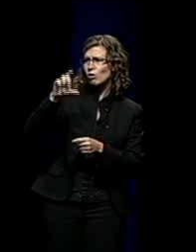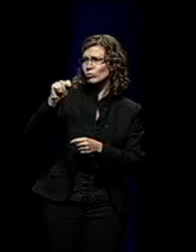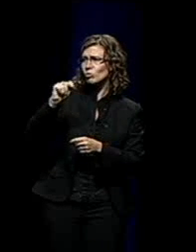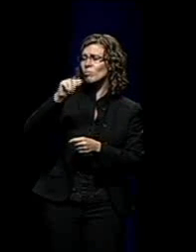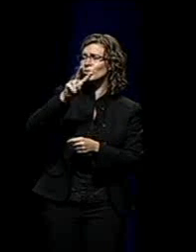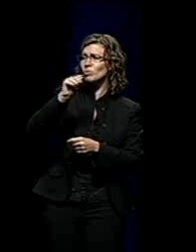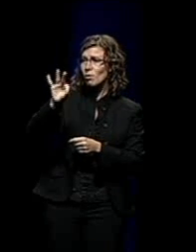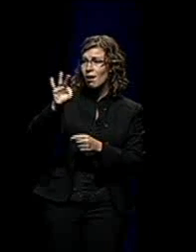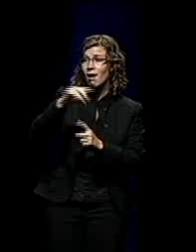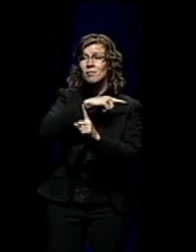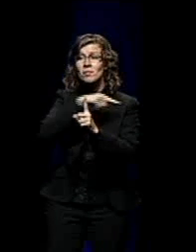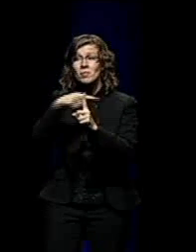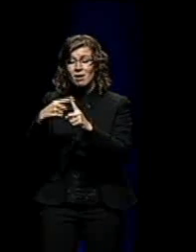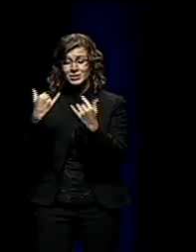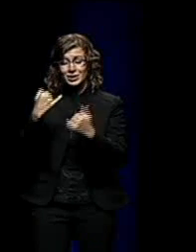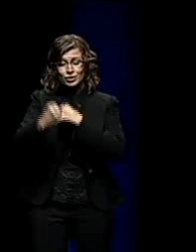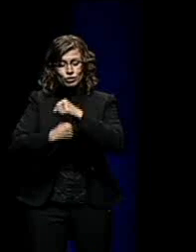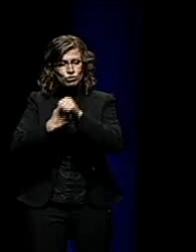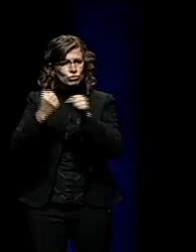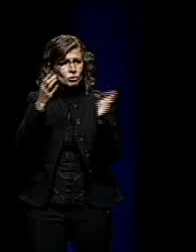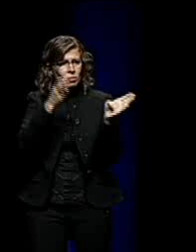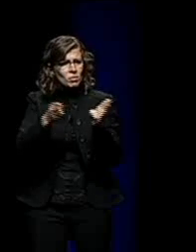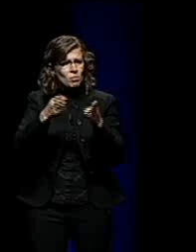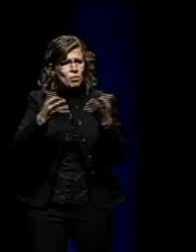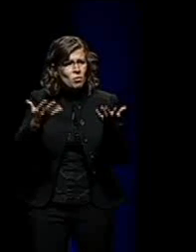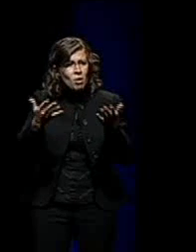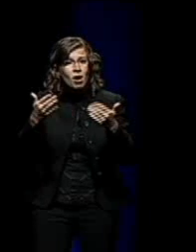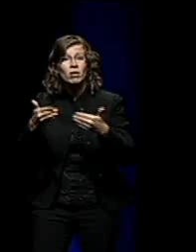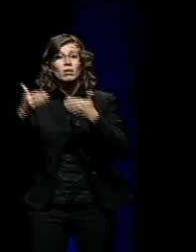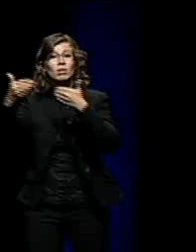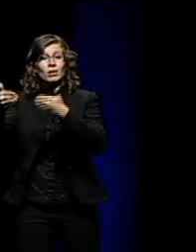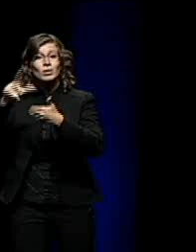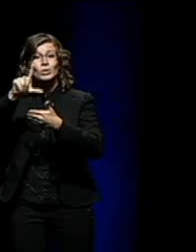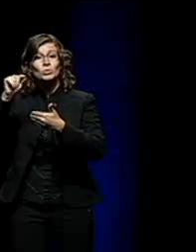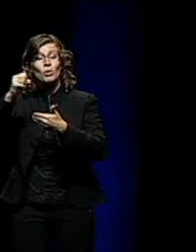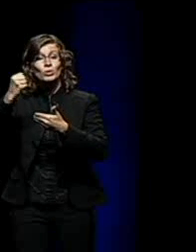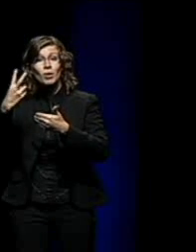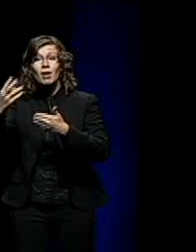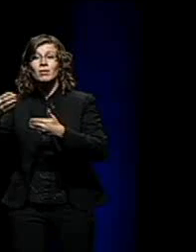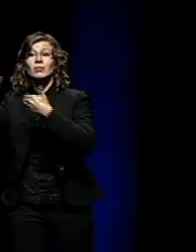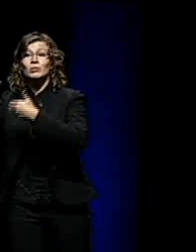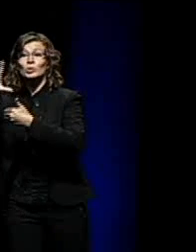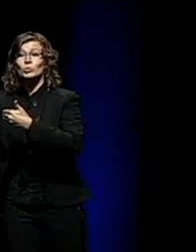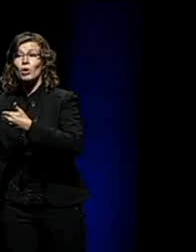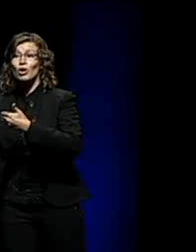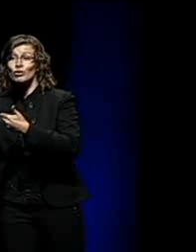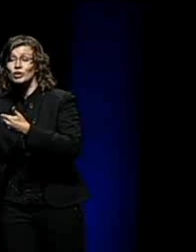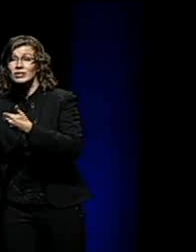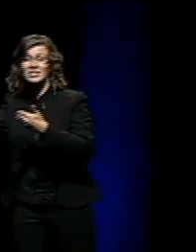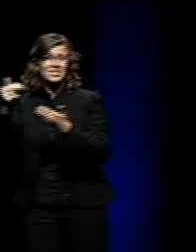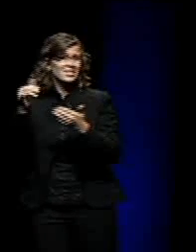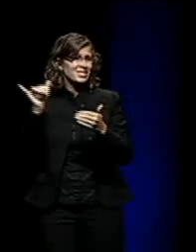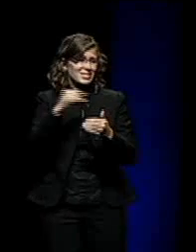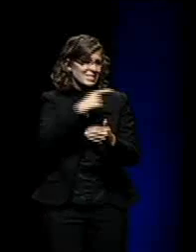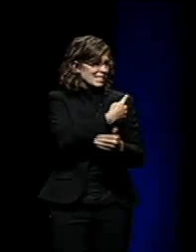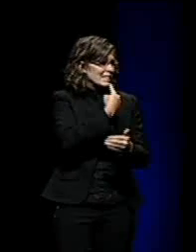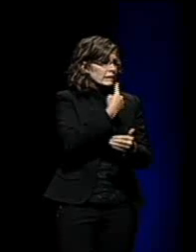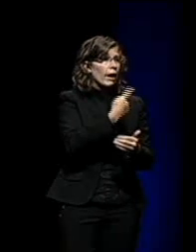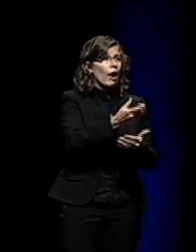2011, 2012, 2013. And like Buck said, don't trust what we're saying, trust what we're